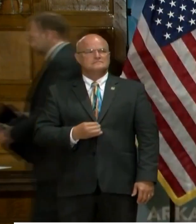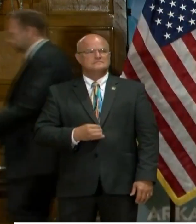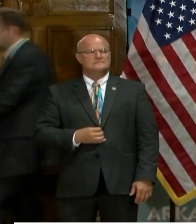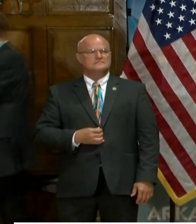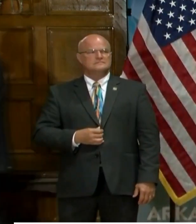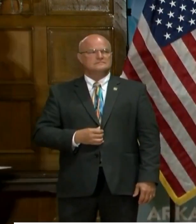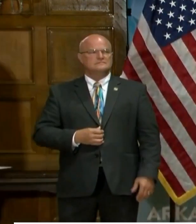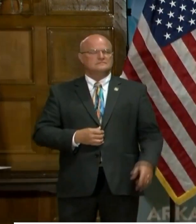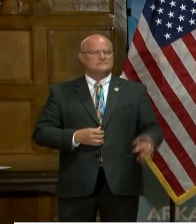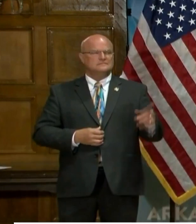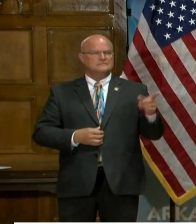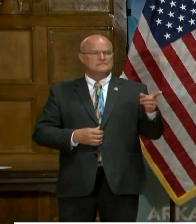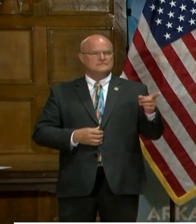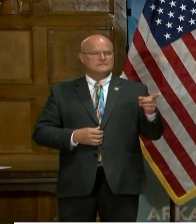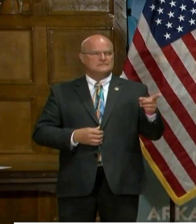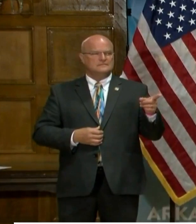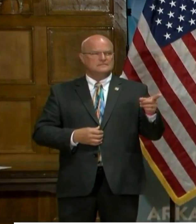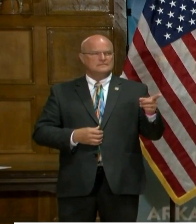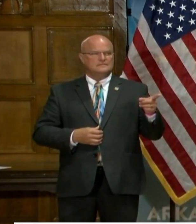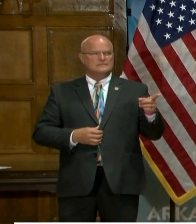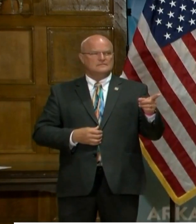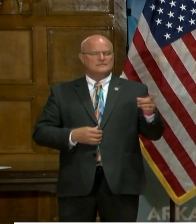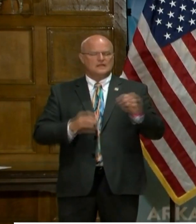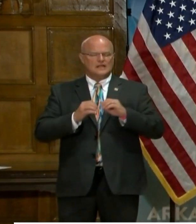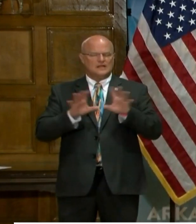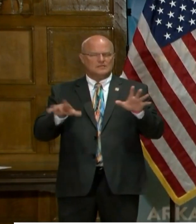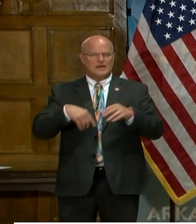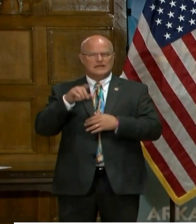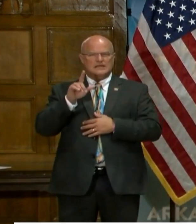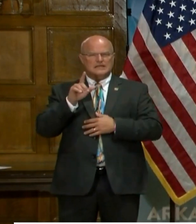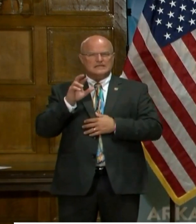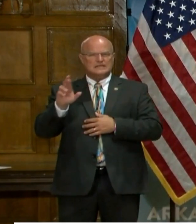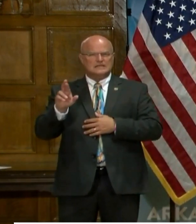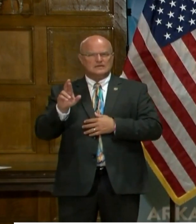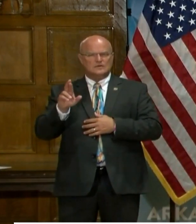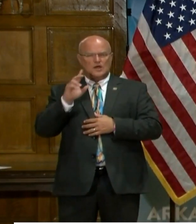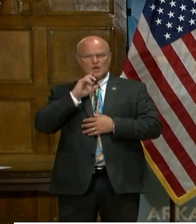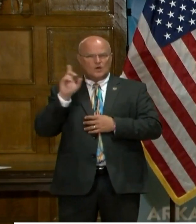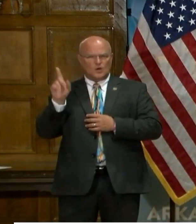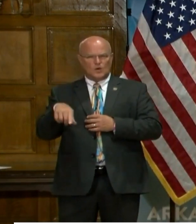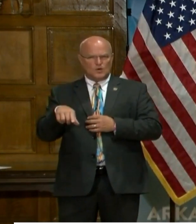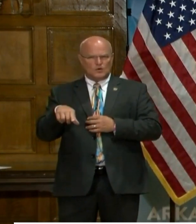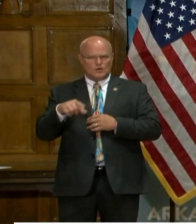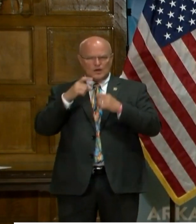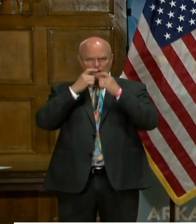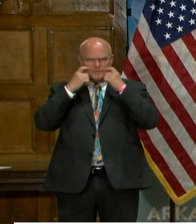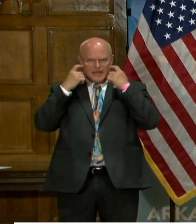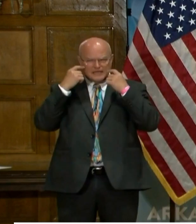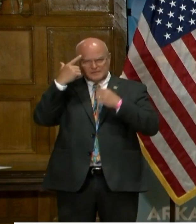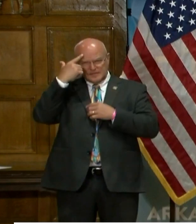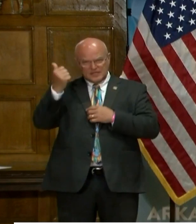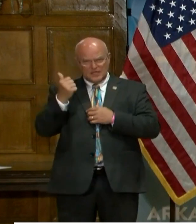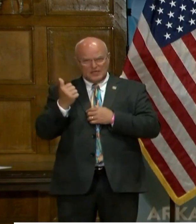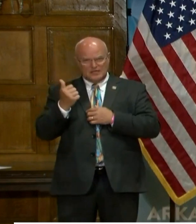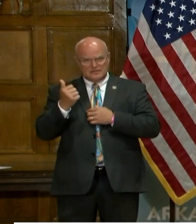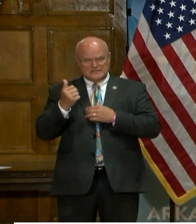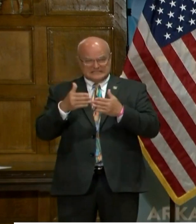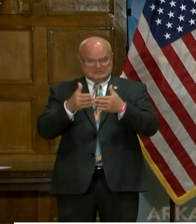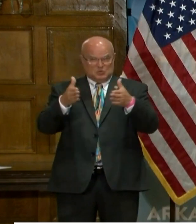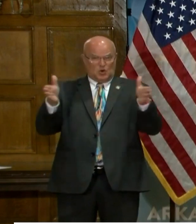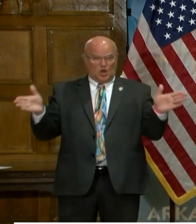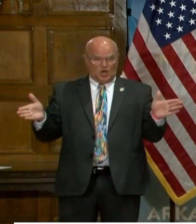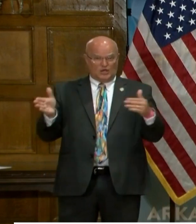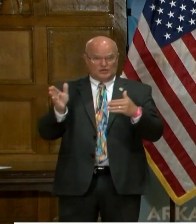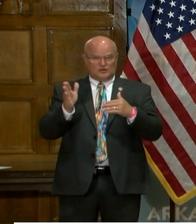I just wanted to clarify about Little Rock's order on masks, because it is quite a bit broader